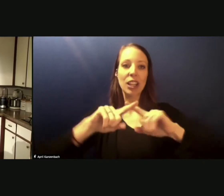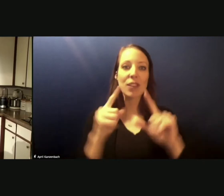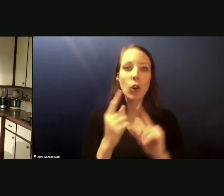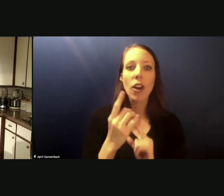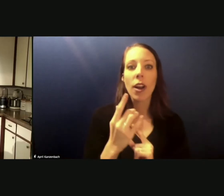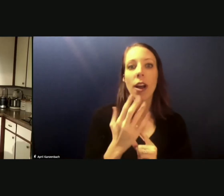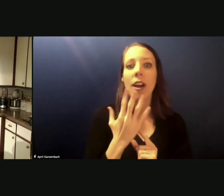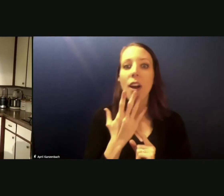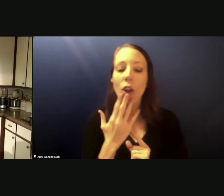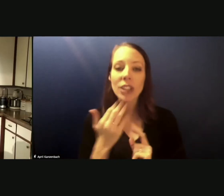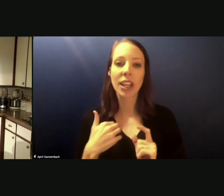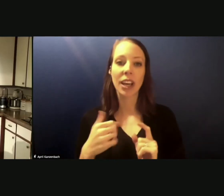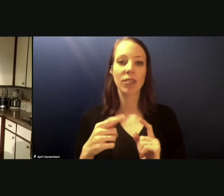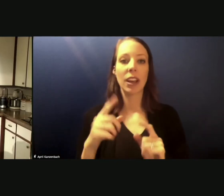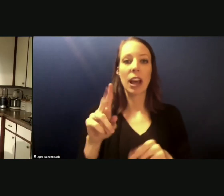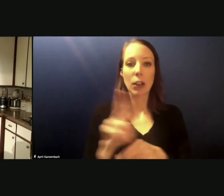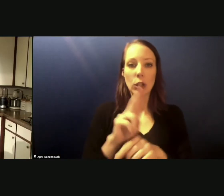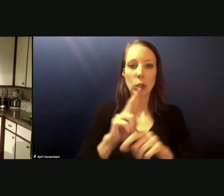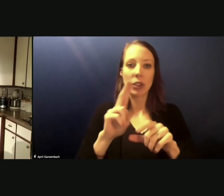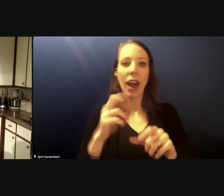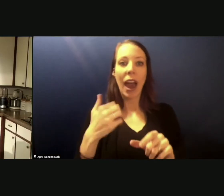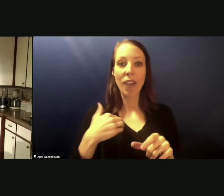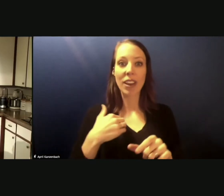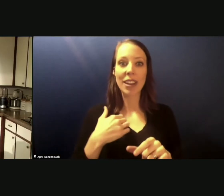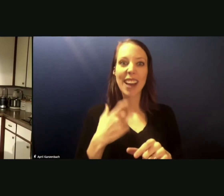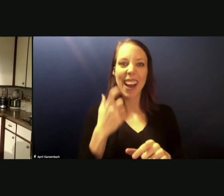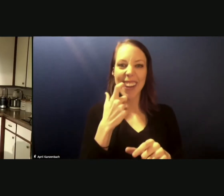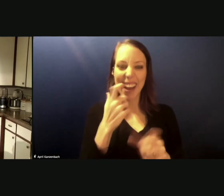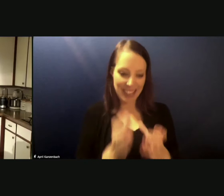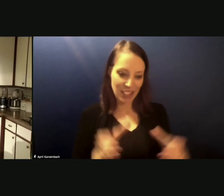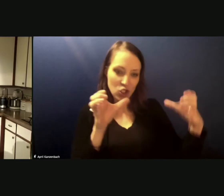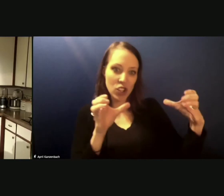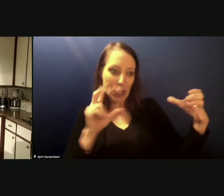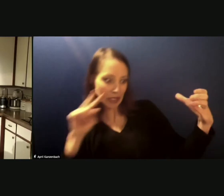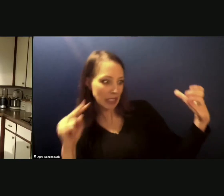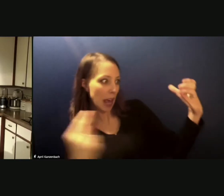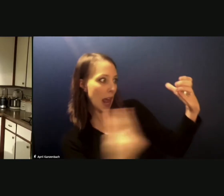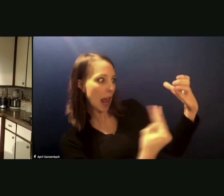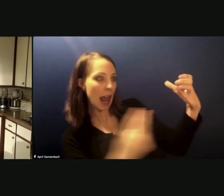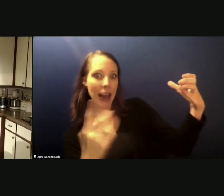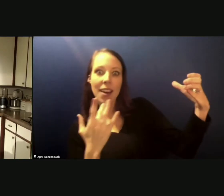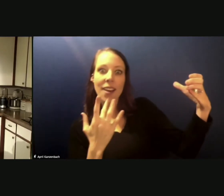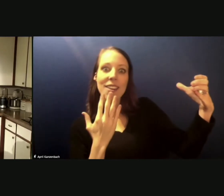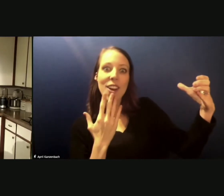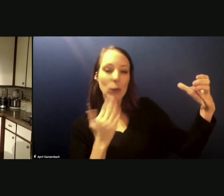glass container, and that way you get, it's really, pop, like color pop. It's